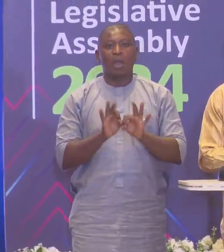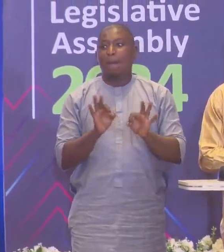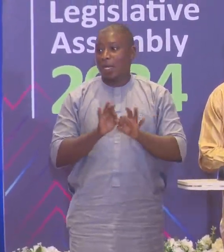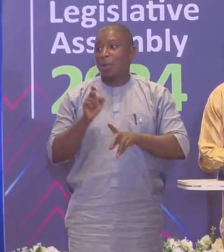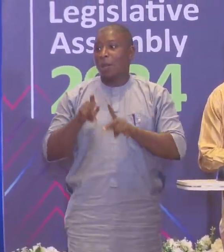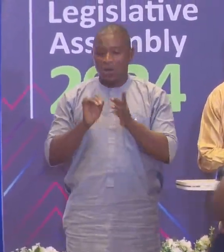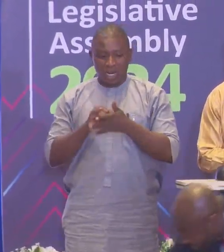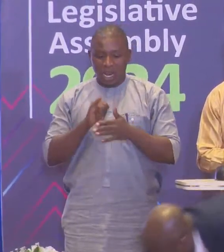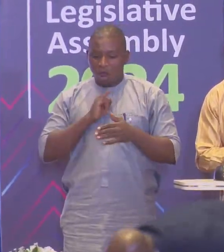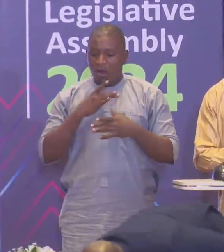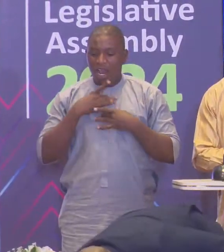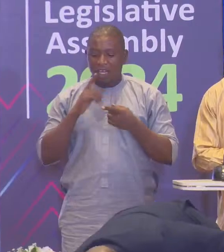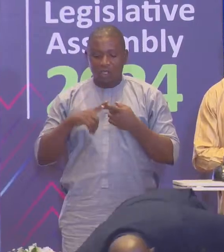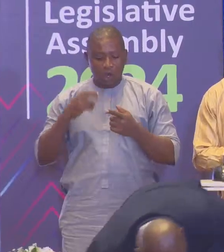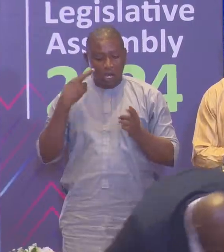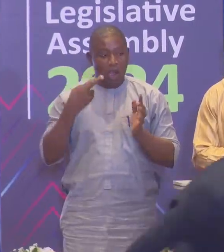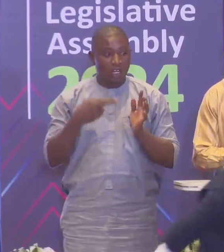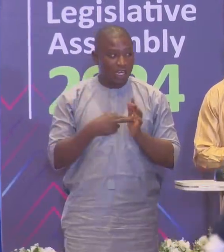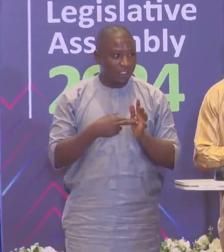like to recognize.